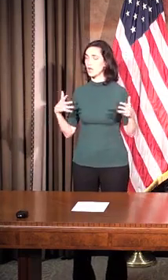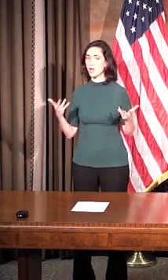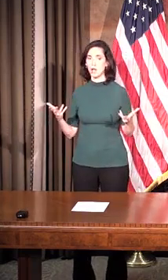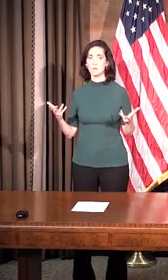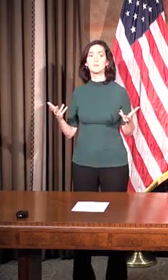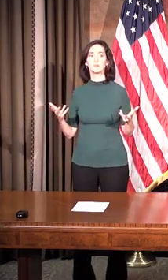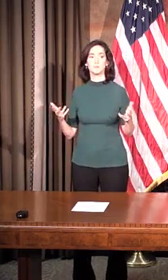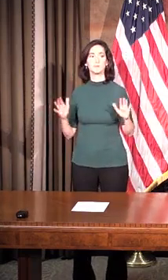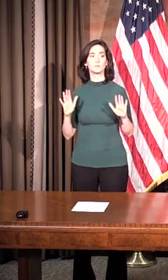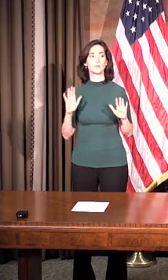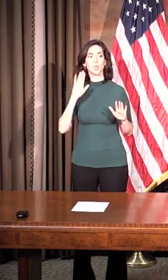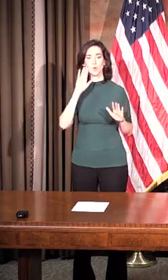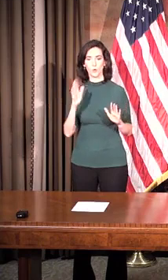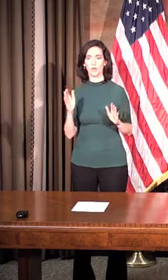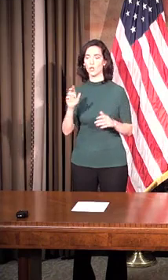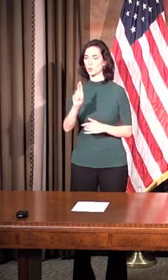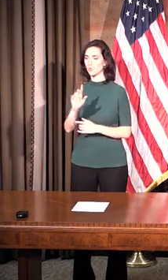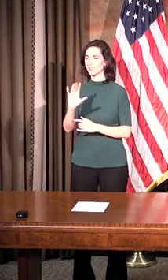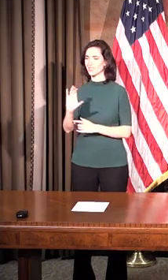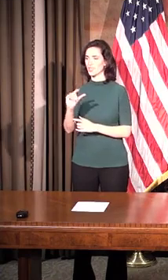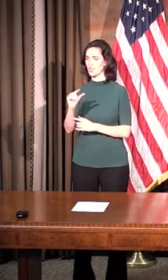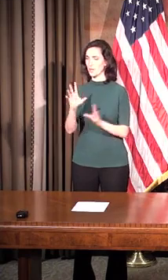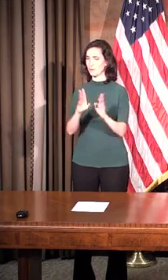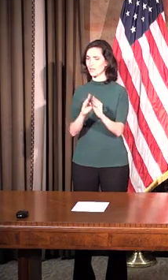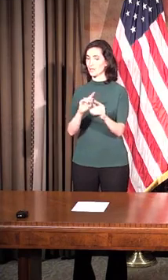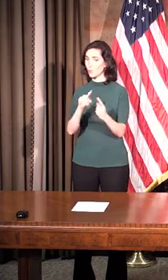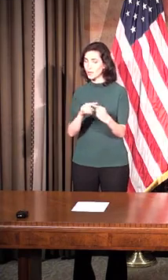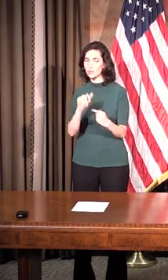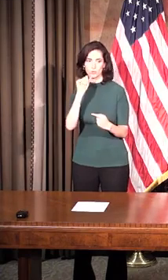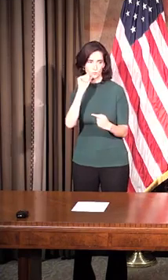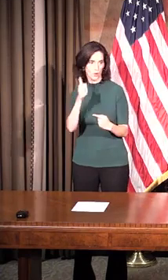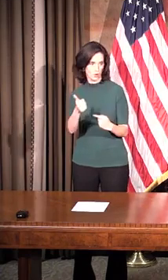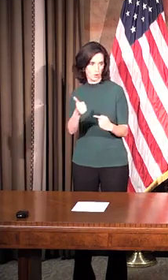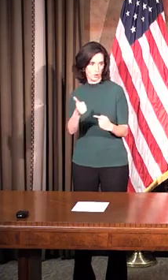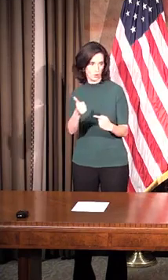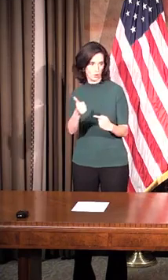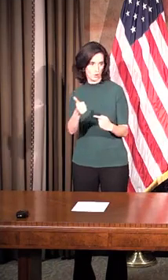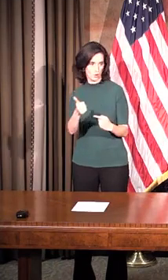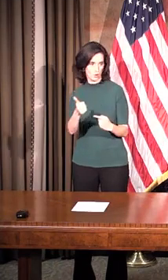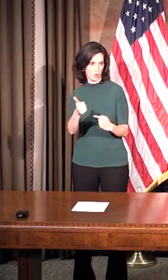We're gonna have a UCG meeting tomorrow at